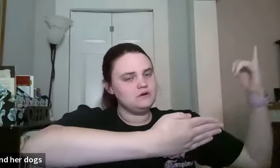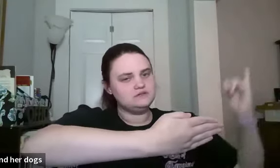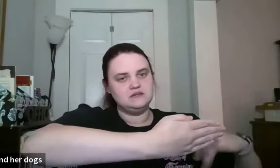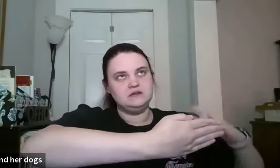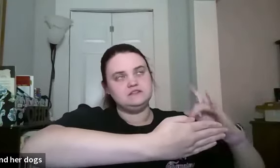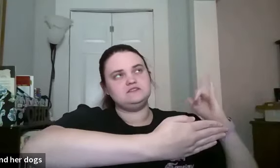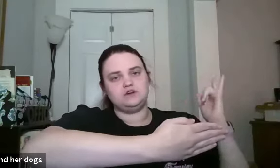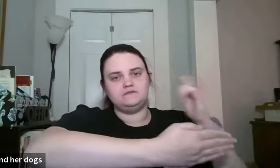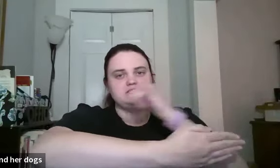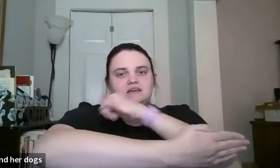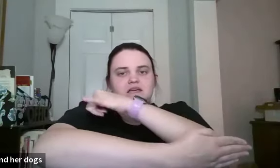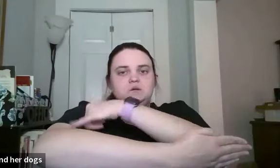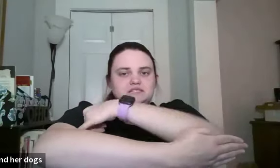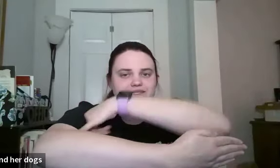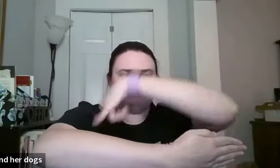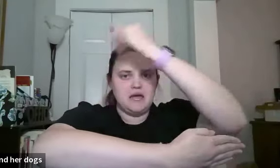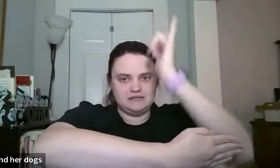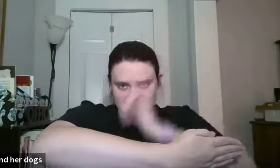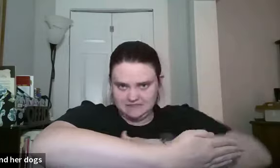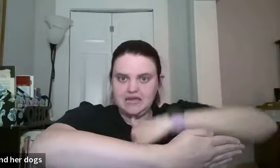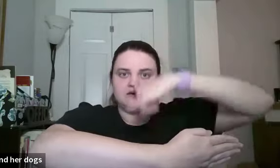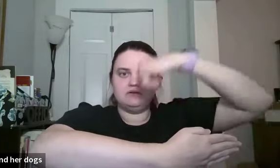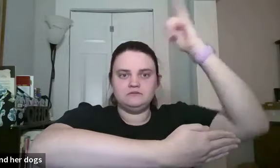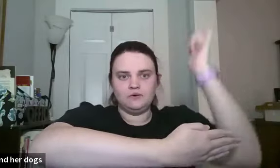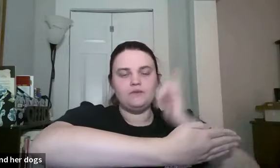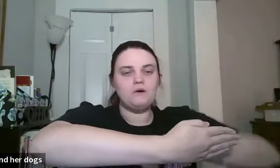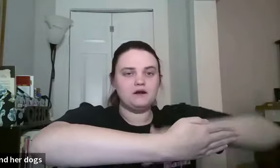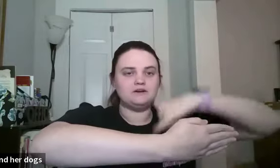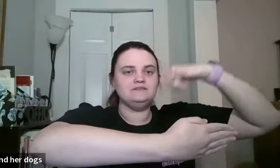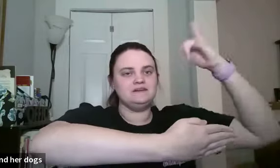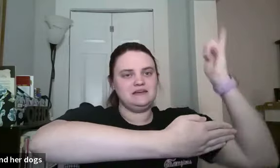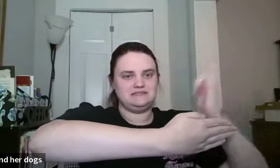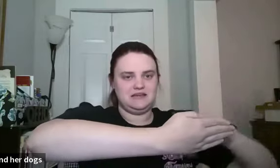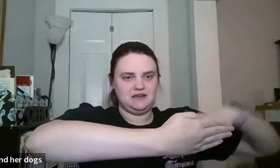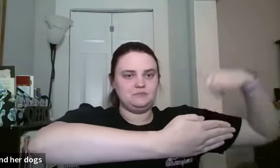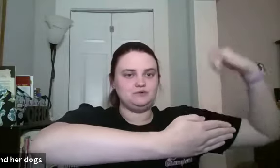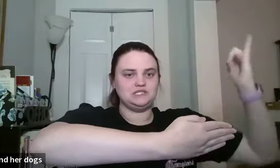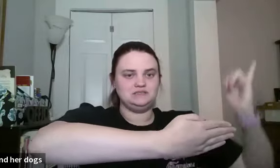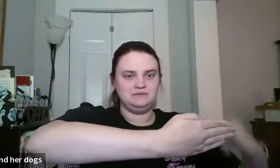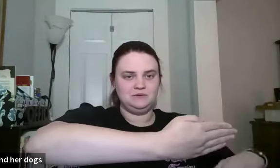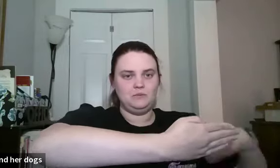close to the surface, it'll smack its tail on the water, is that kind of motion.